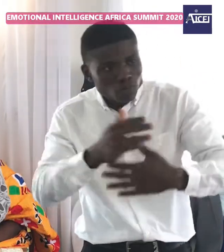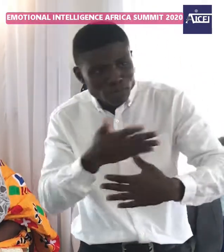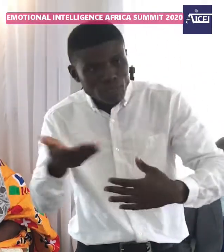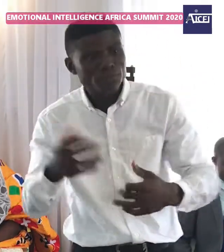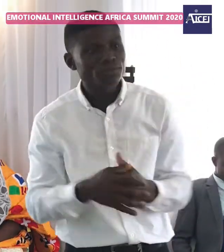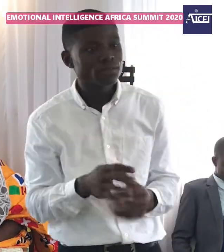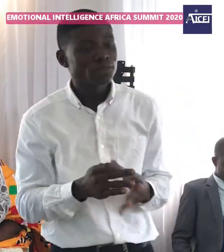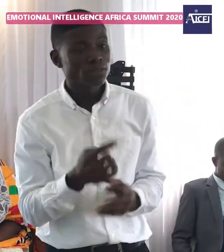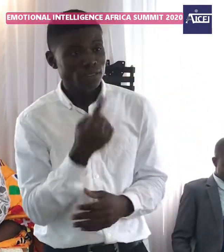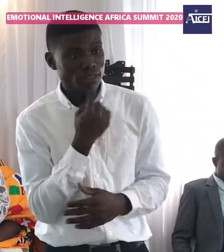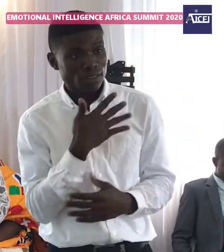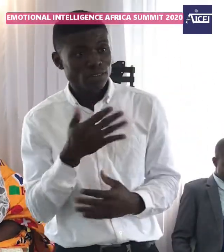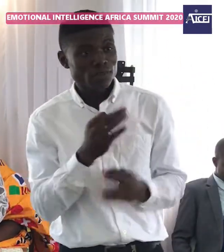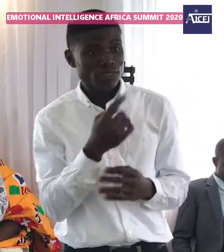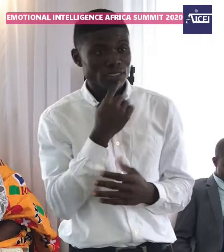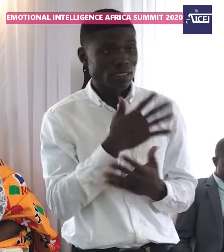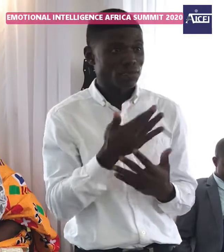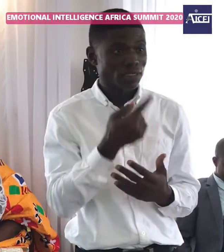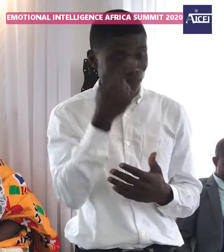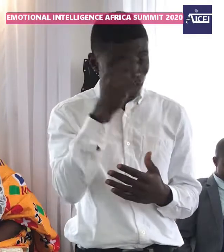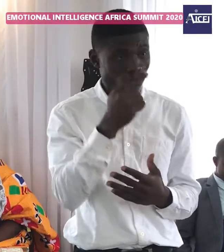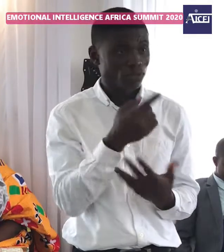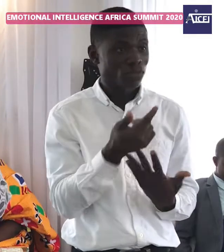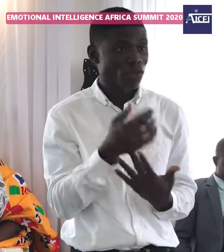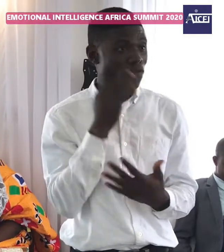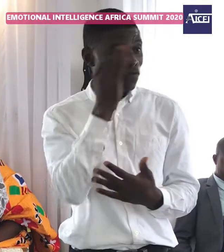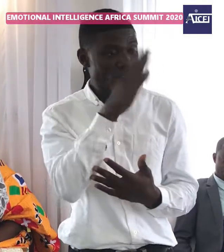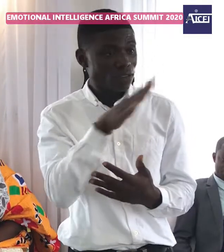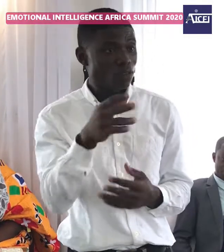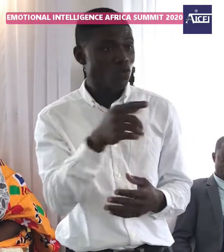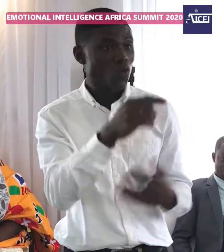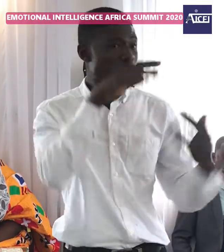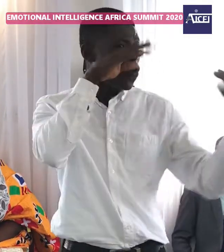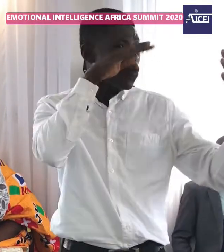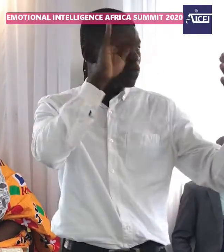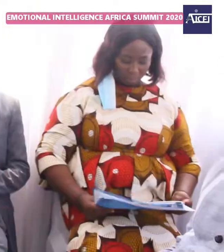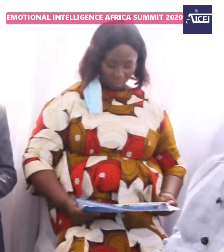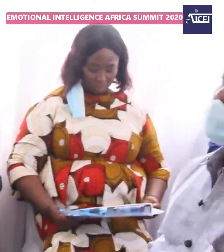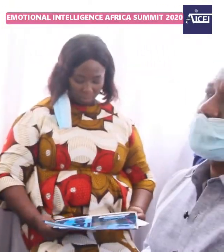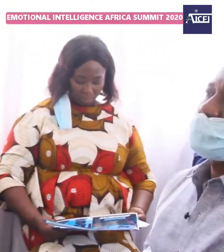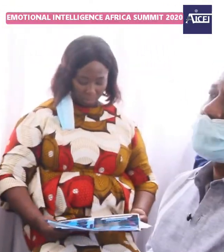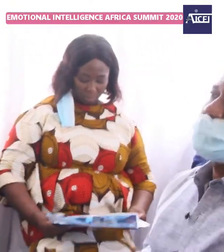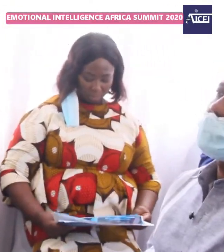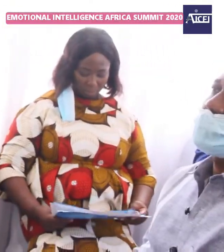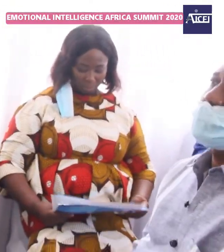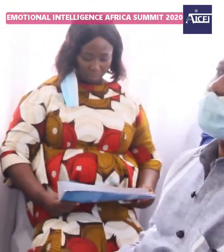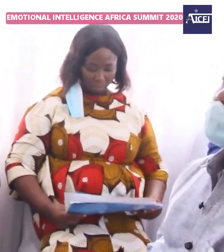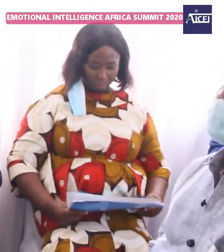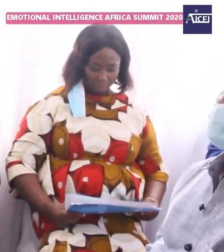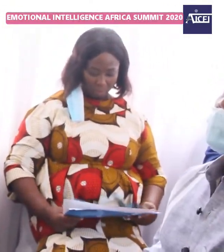If you save something for posterity, you are hoping that years later, these people will